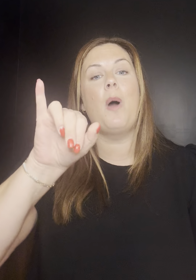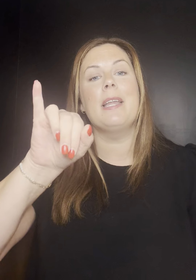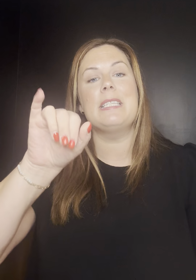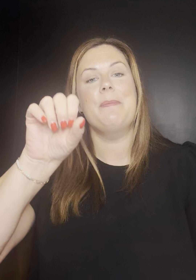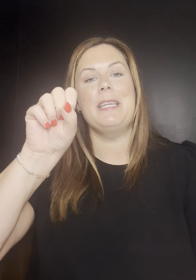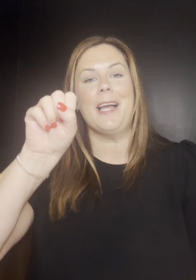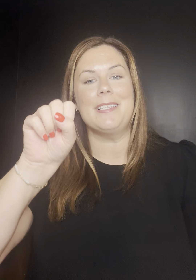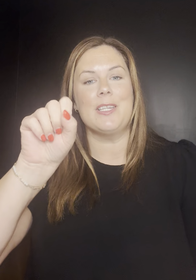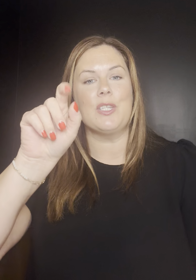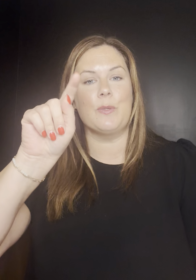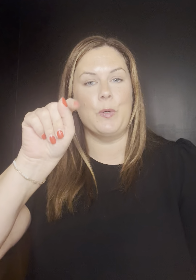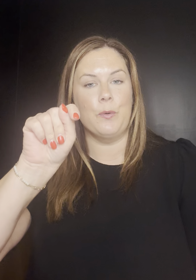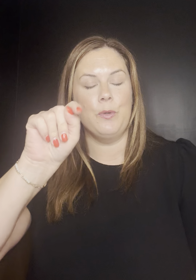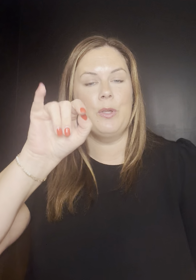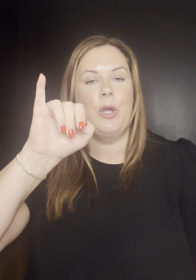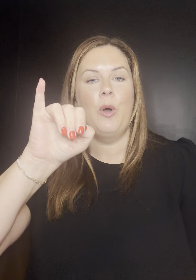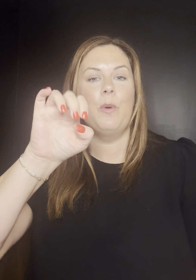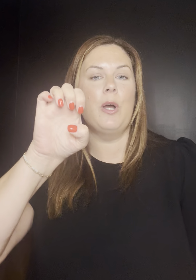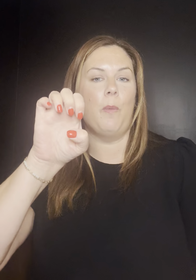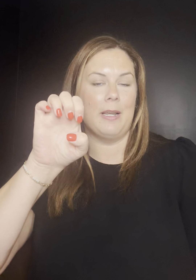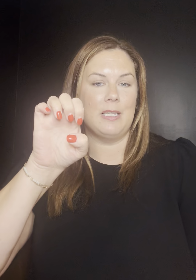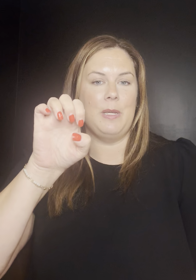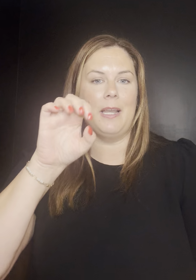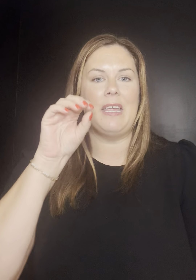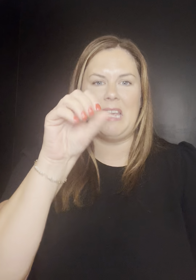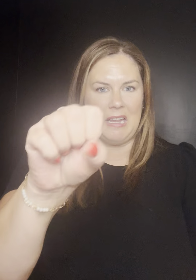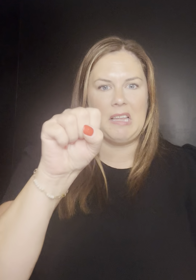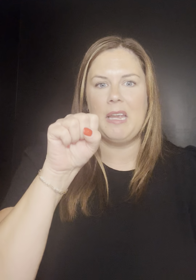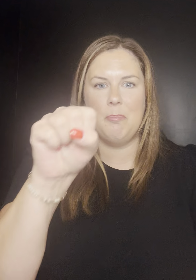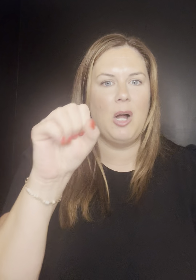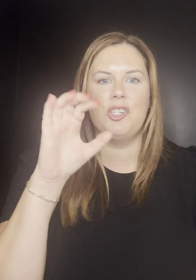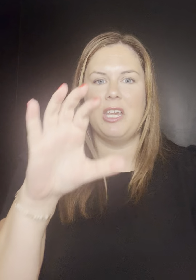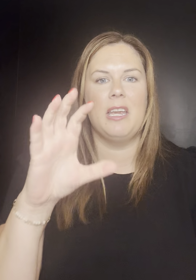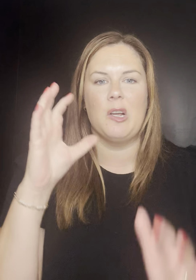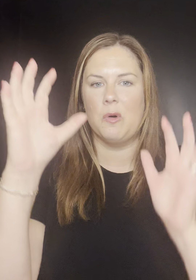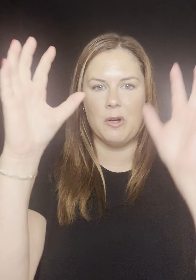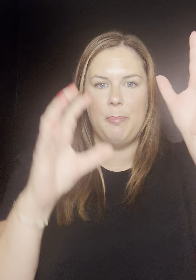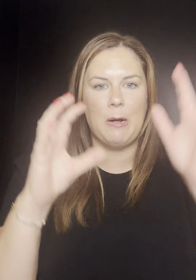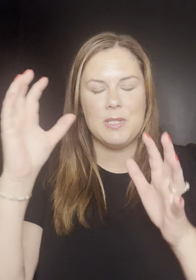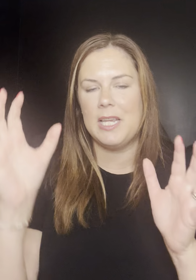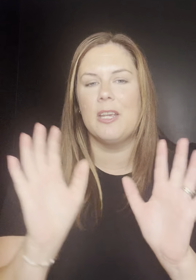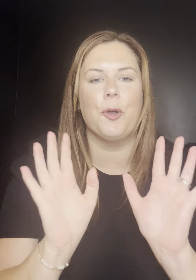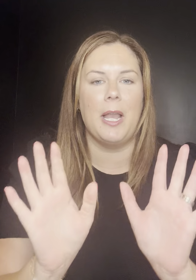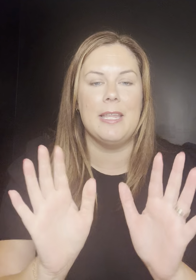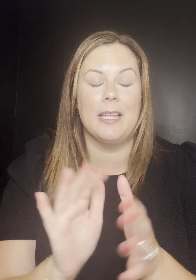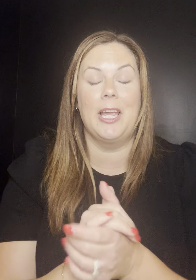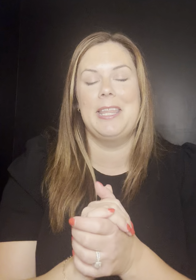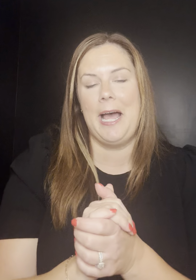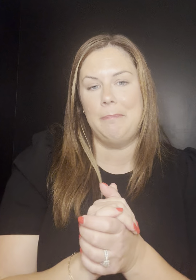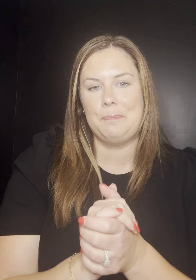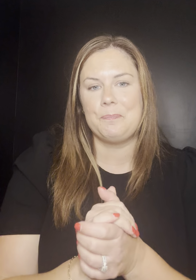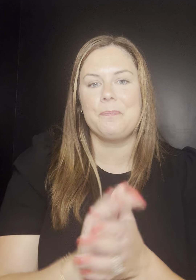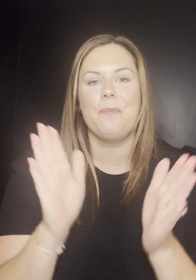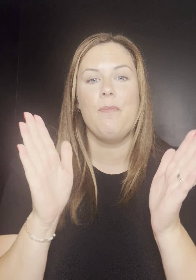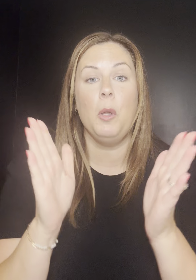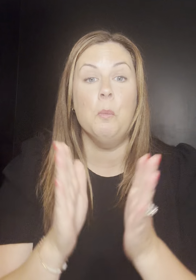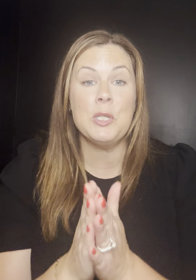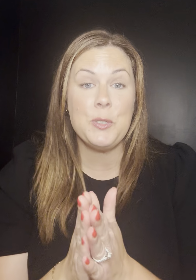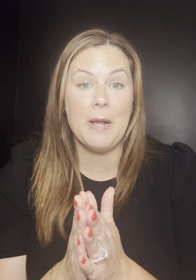it to be nice and smooth. We don't want it to be anything like punching or bouncing or anything like that. Once you have your